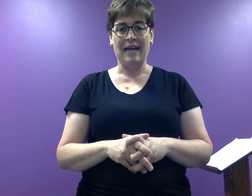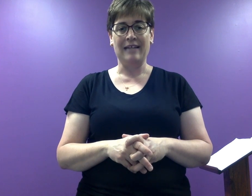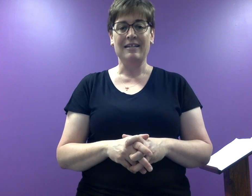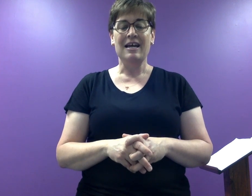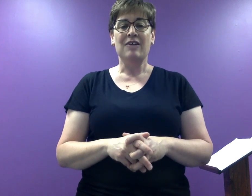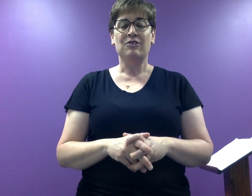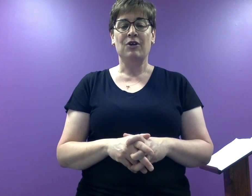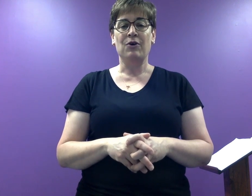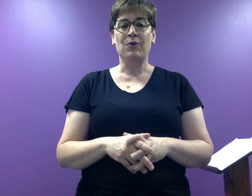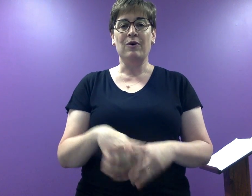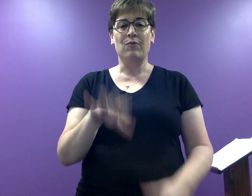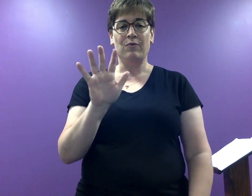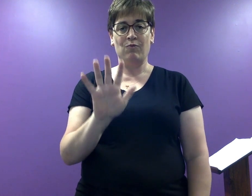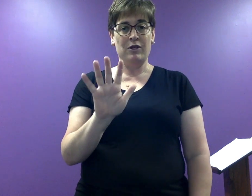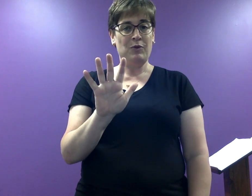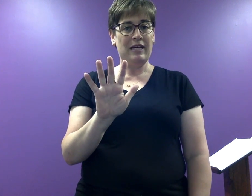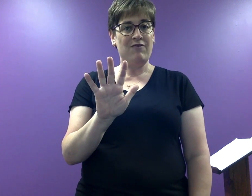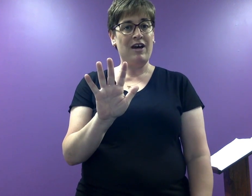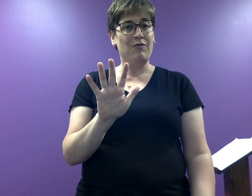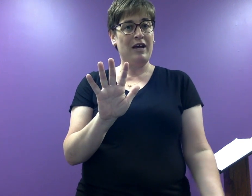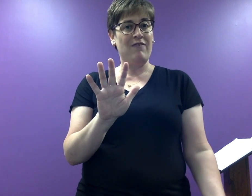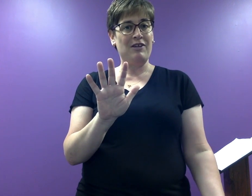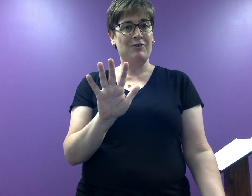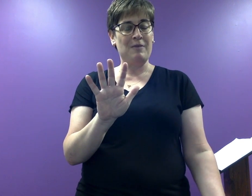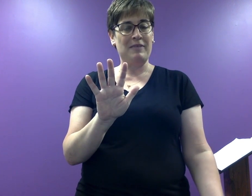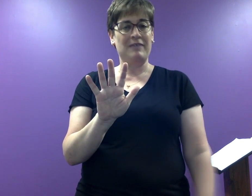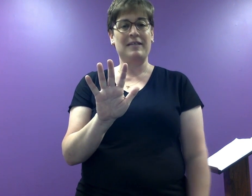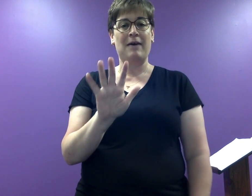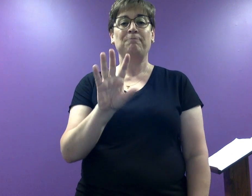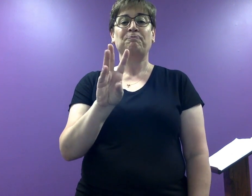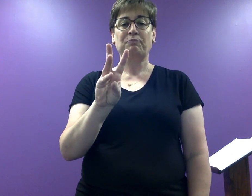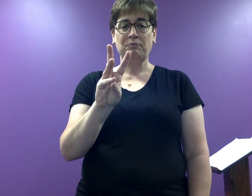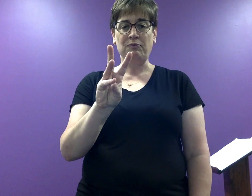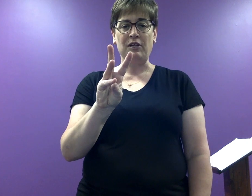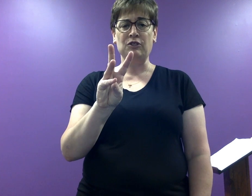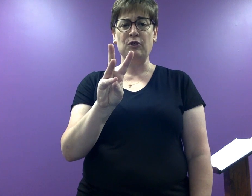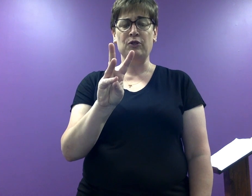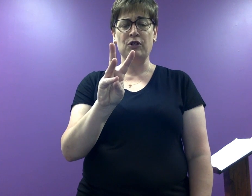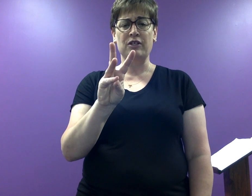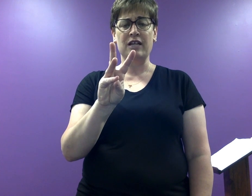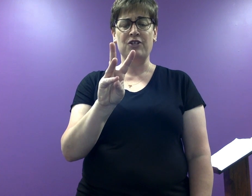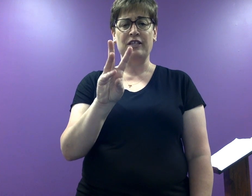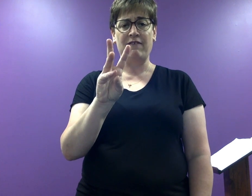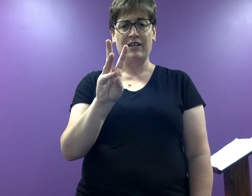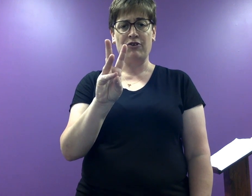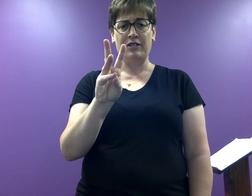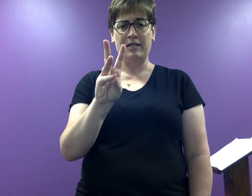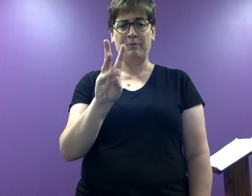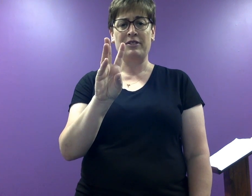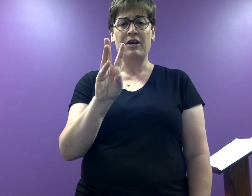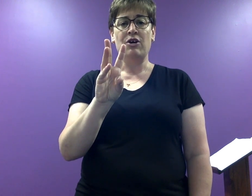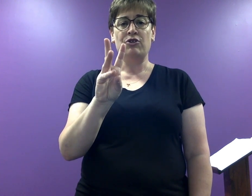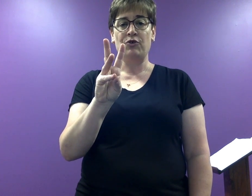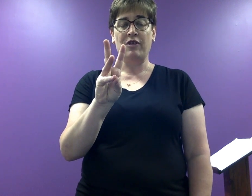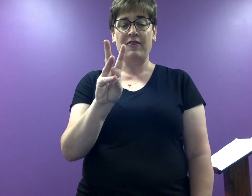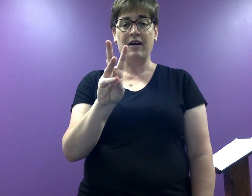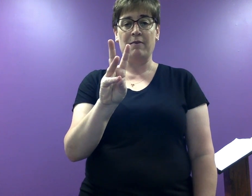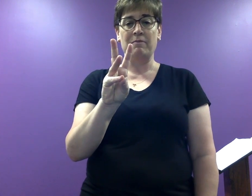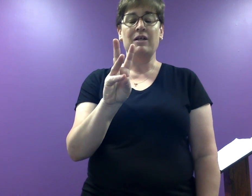hand. So once we get to 5, we got to figure something else out. So you start touching the fingertips to the thumb.